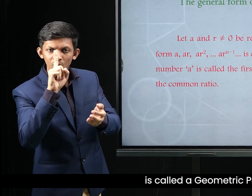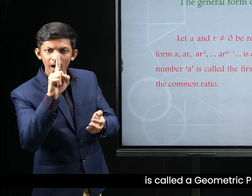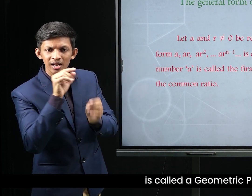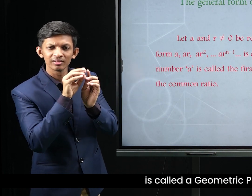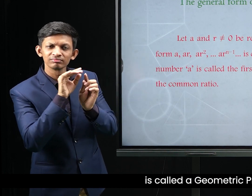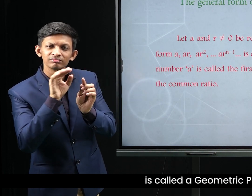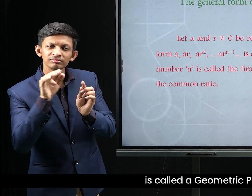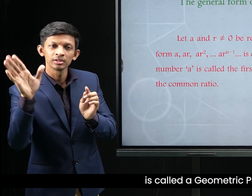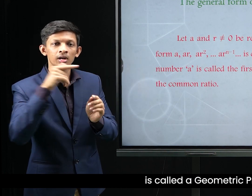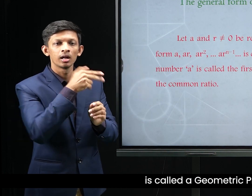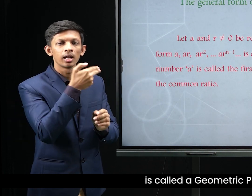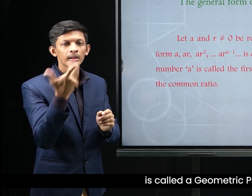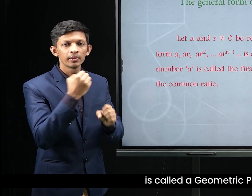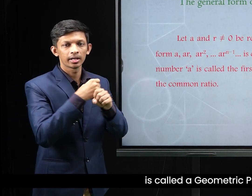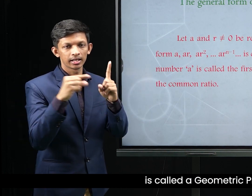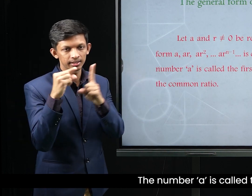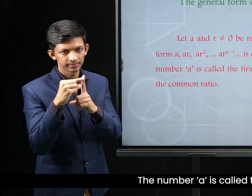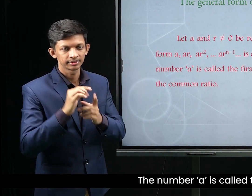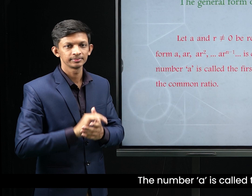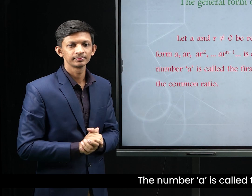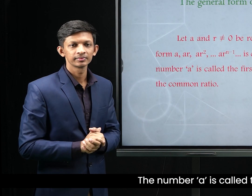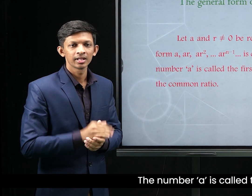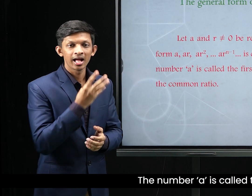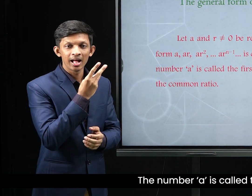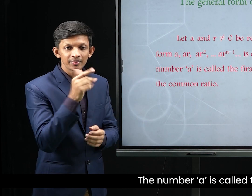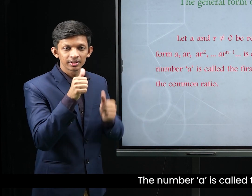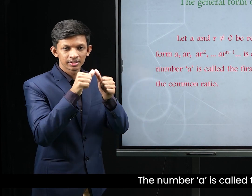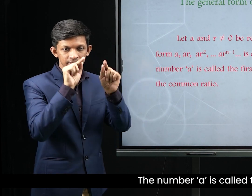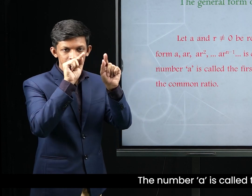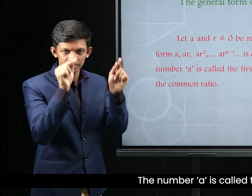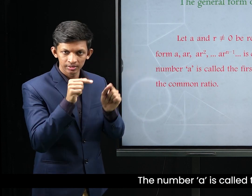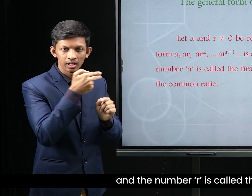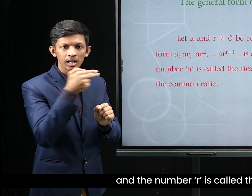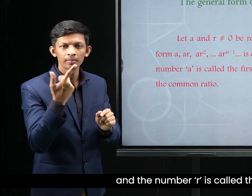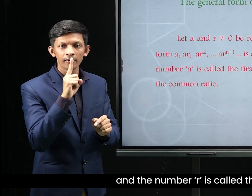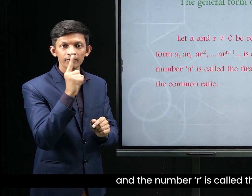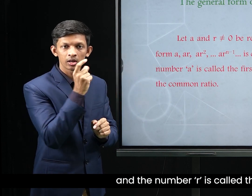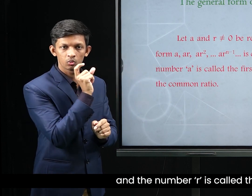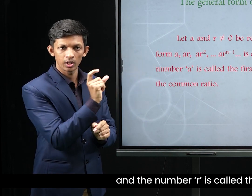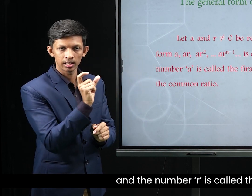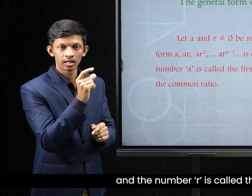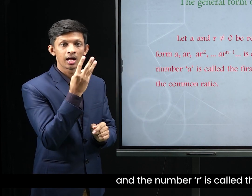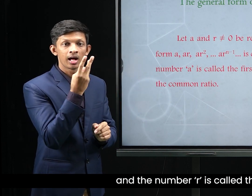geometric progression. The number A is called the first term and the number R is called the common